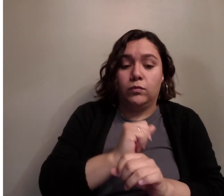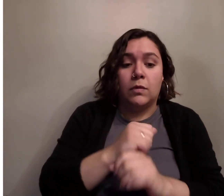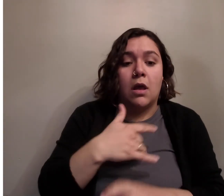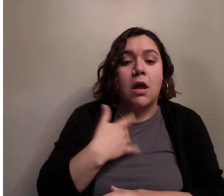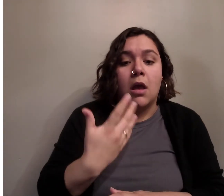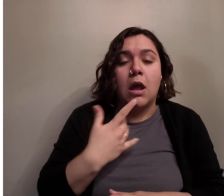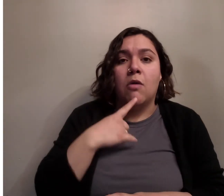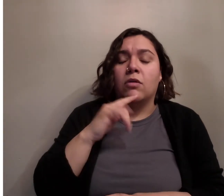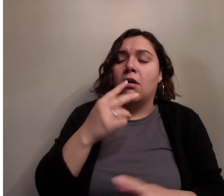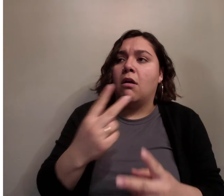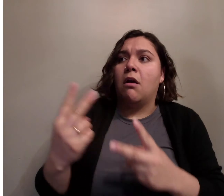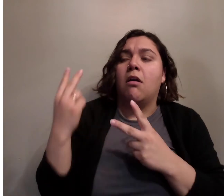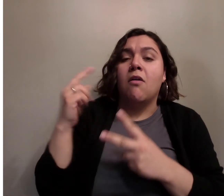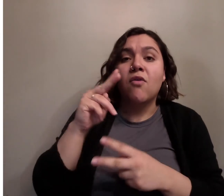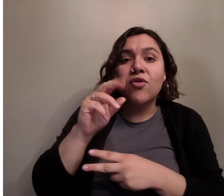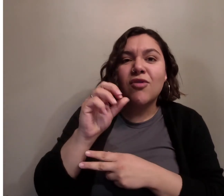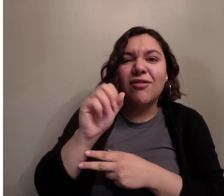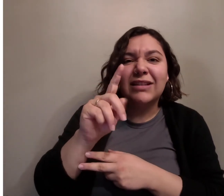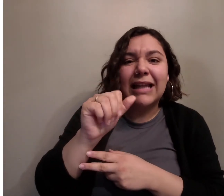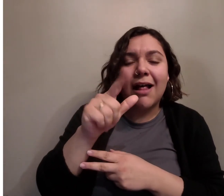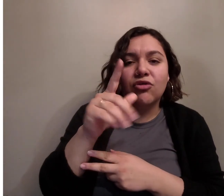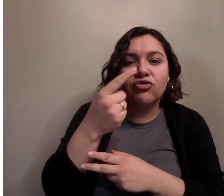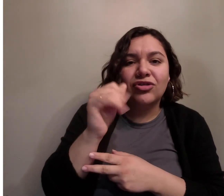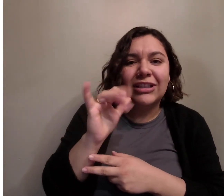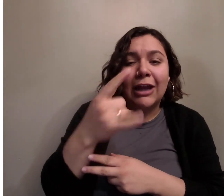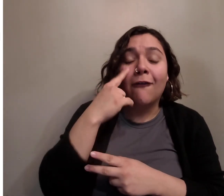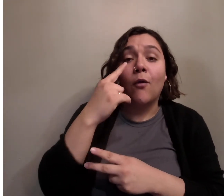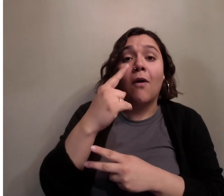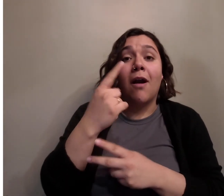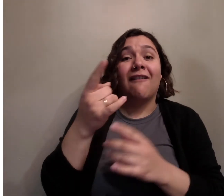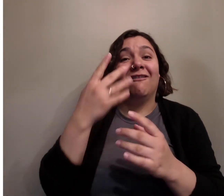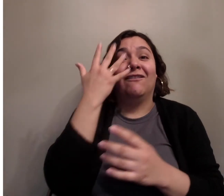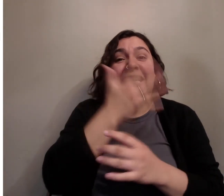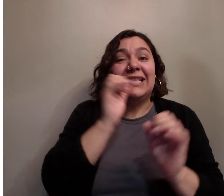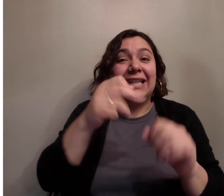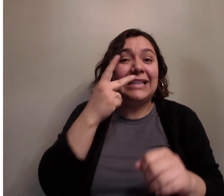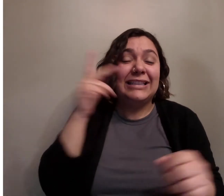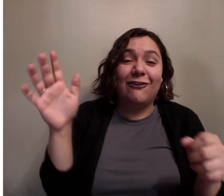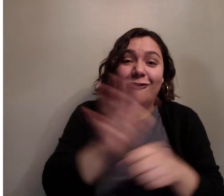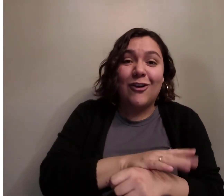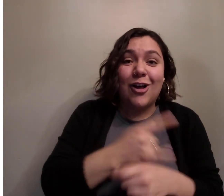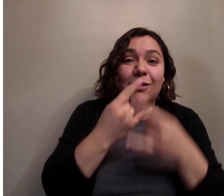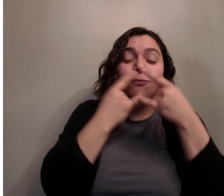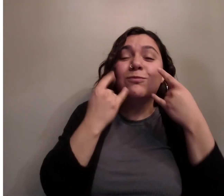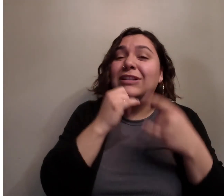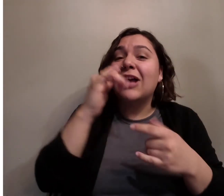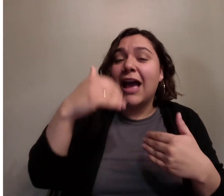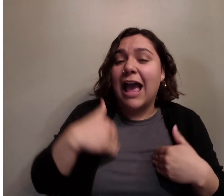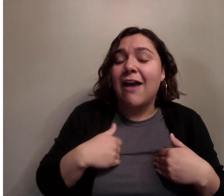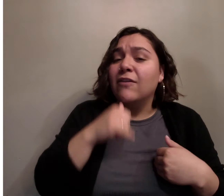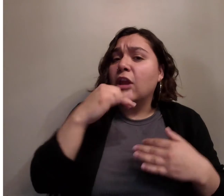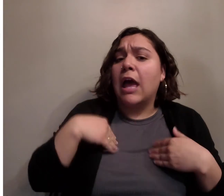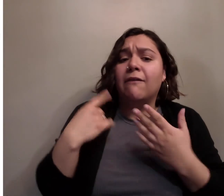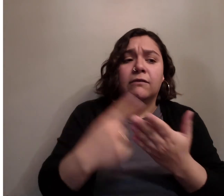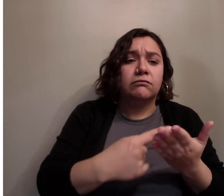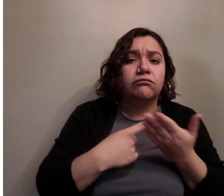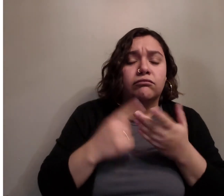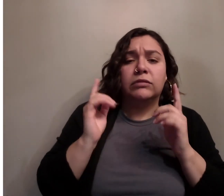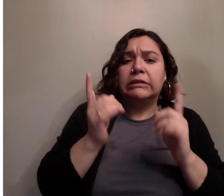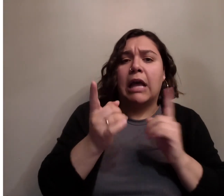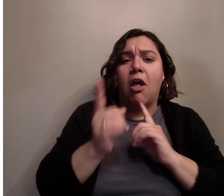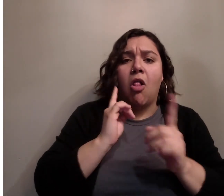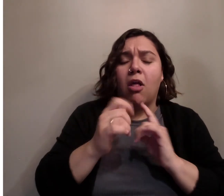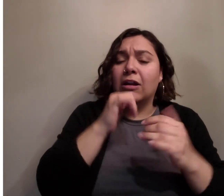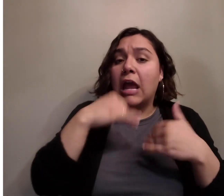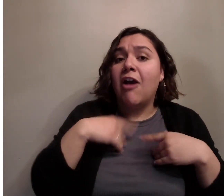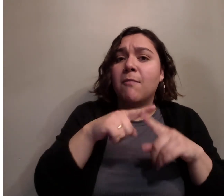and really I was nostalgic for uncovered faces. No, there's no dialogue, but you know exactly what everyone in these movies is